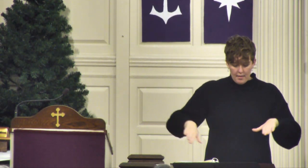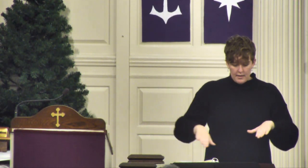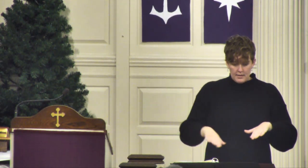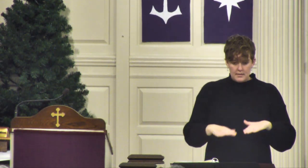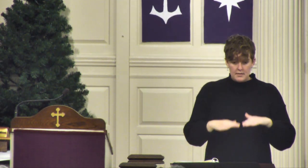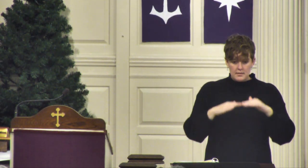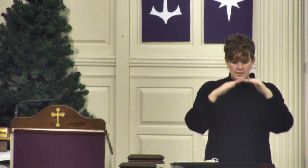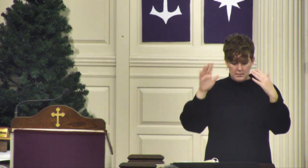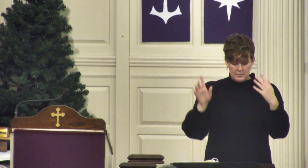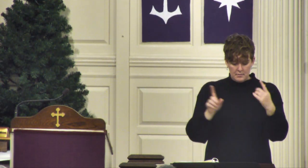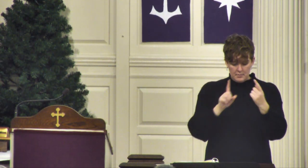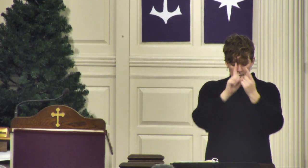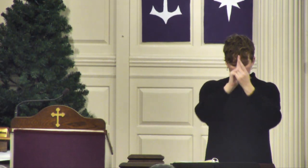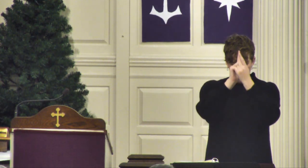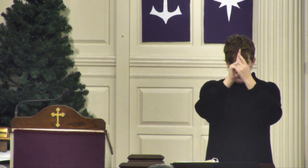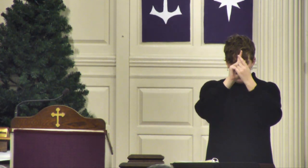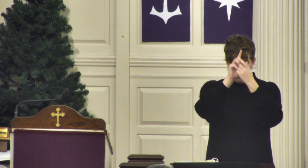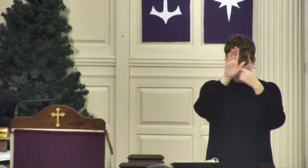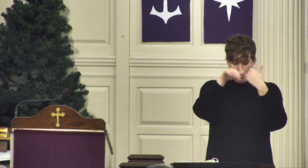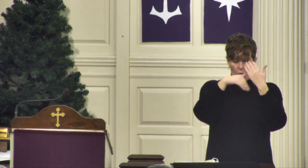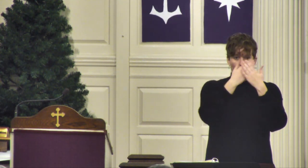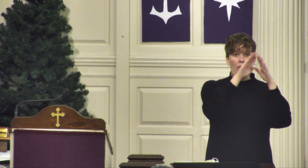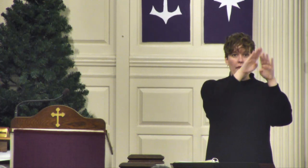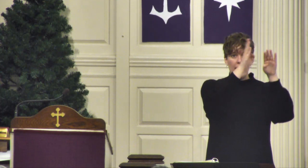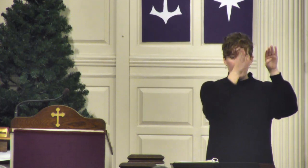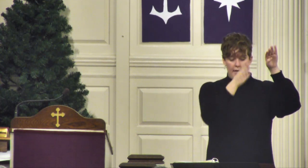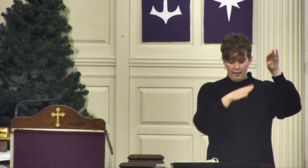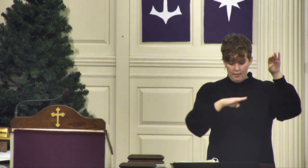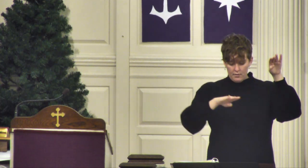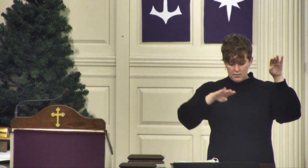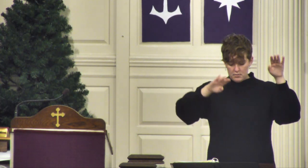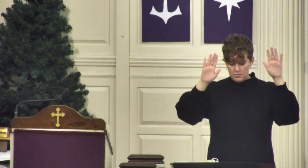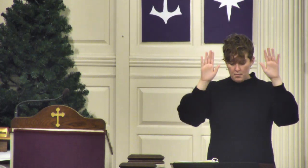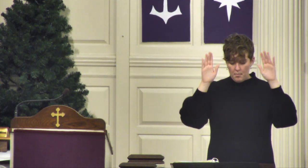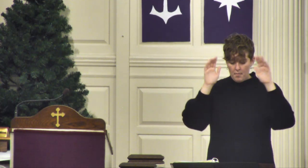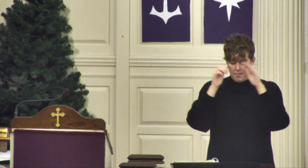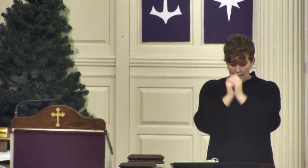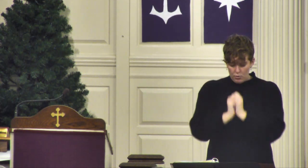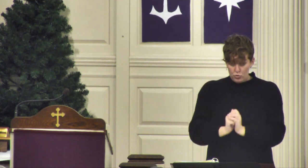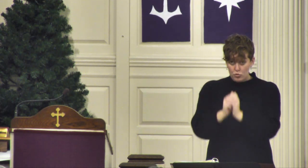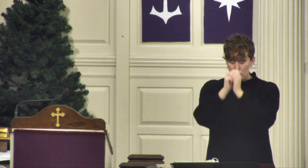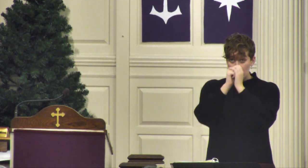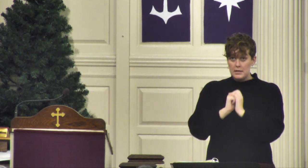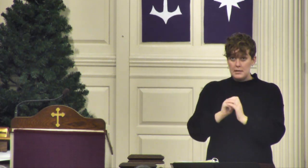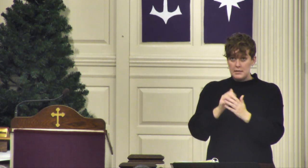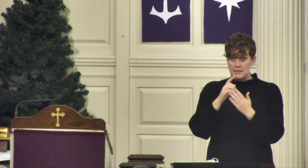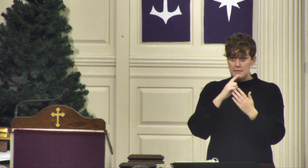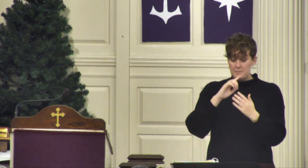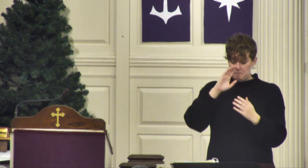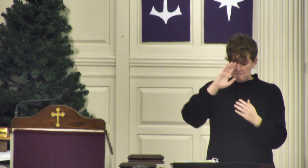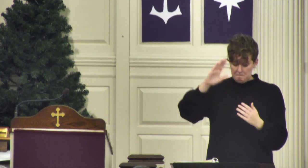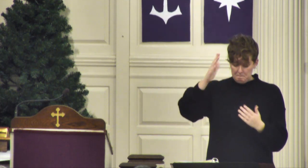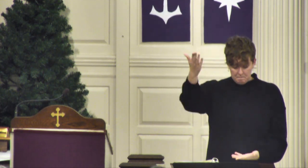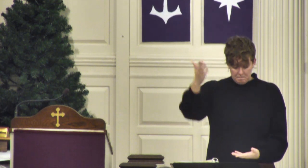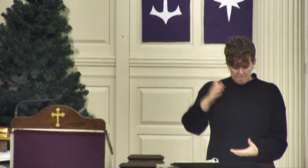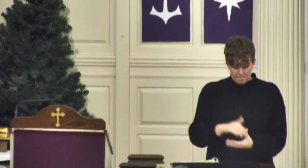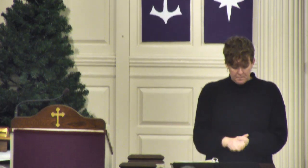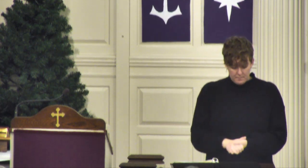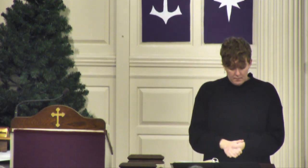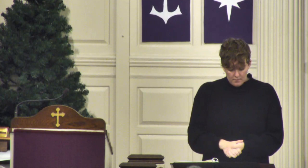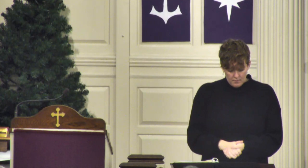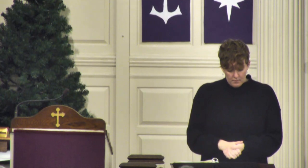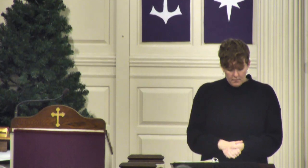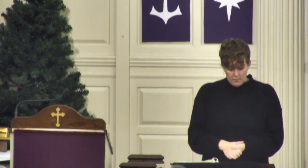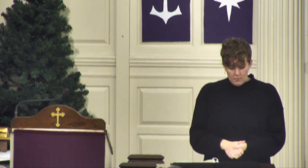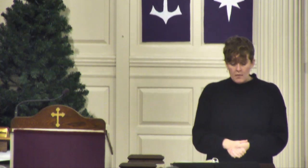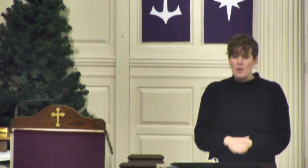rise to meet him, and the hills bow down to greet him.